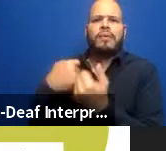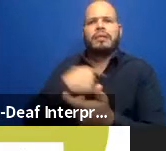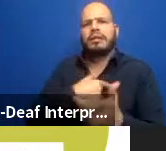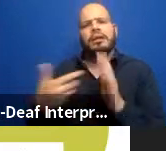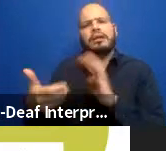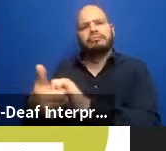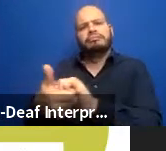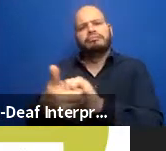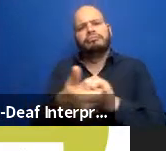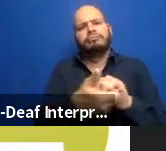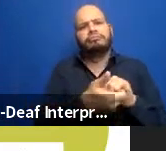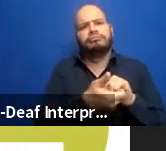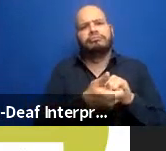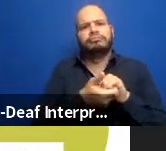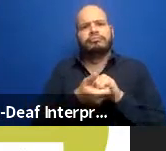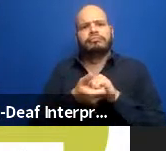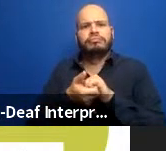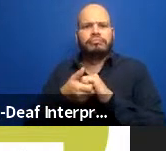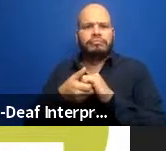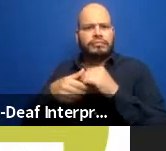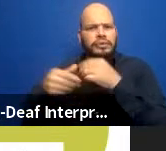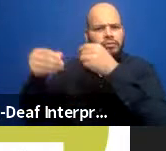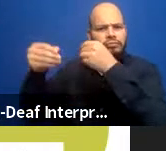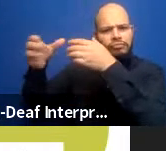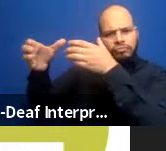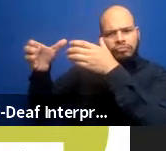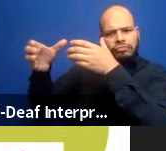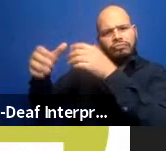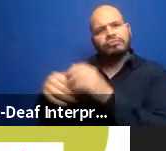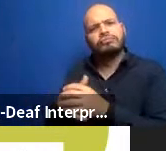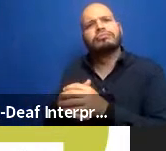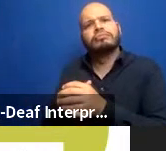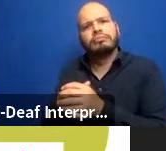knowledge but are constantly mistakenly spoken for.